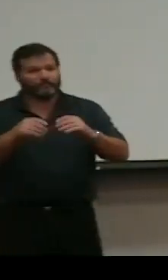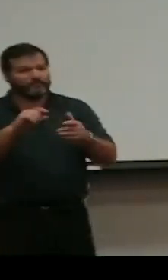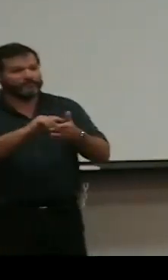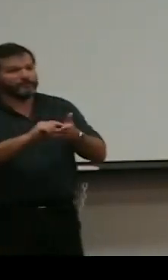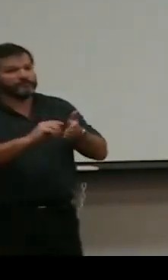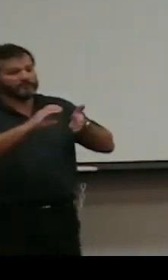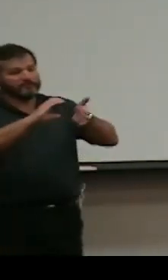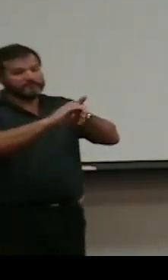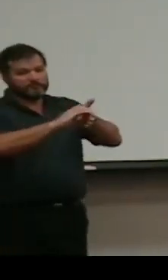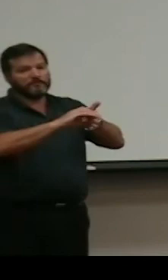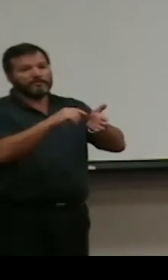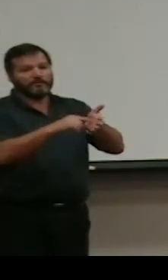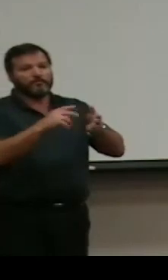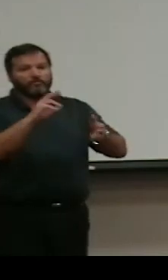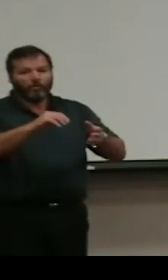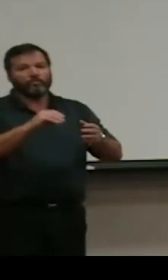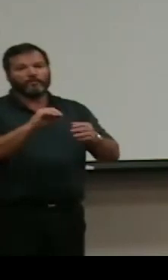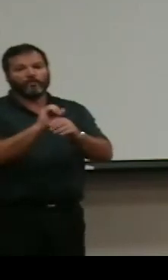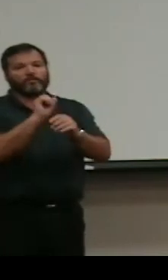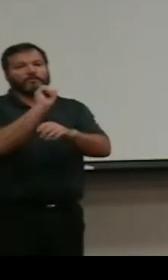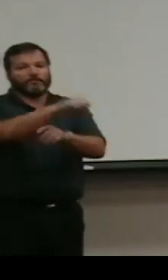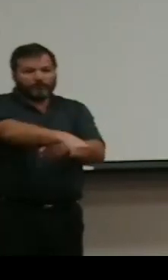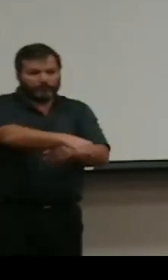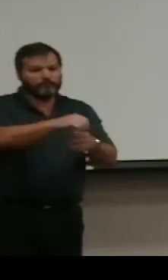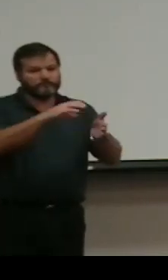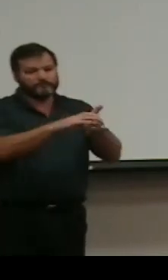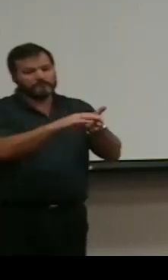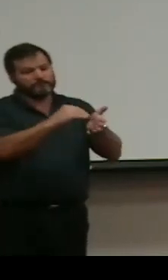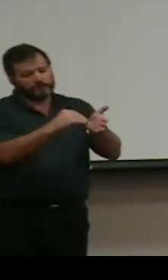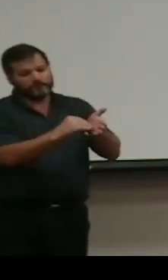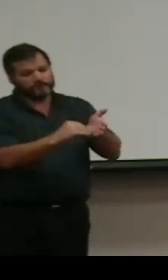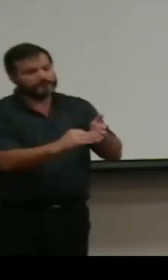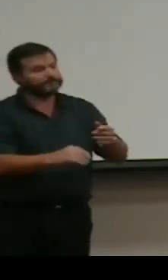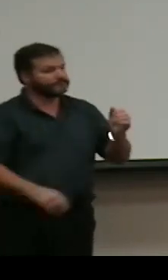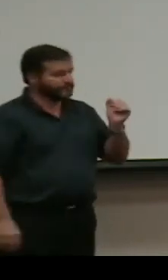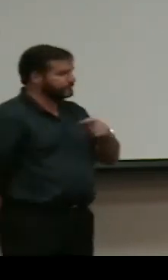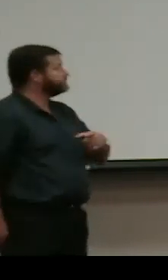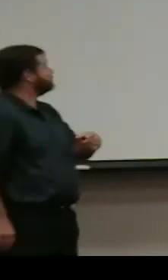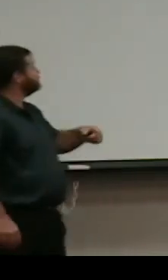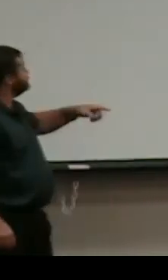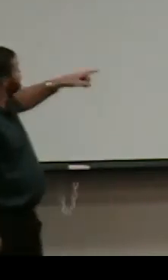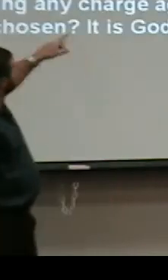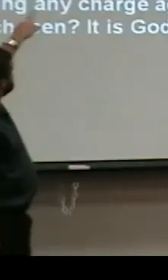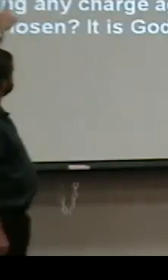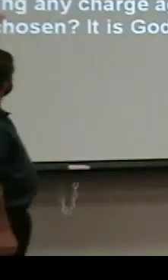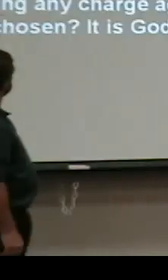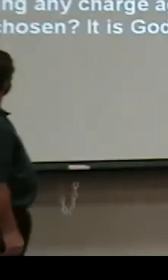It's related to verse, this whole chapter. No, we're more than conquerors, and these verses are still related to that.